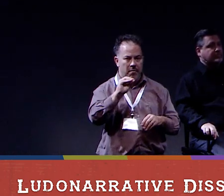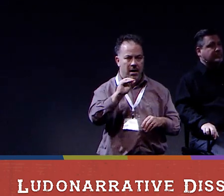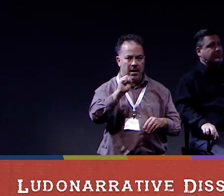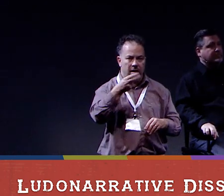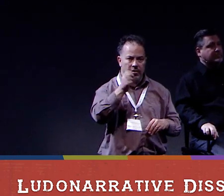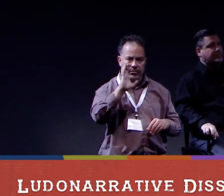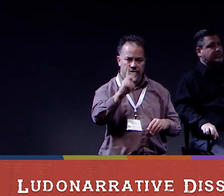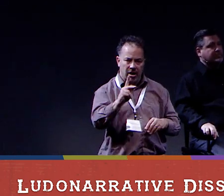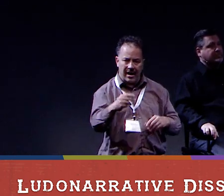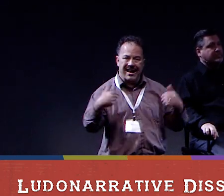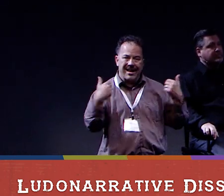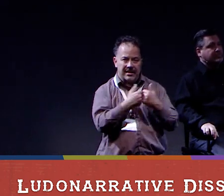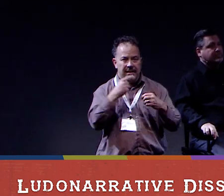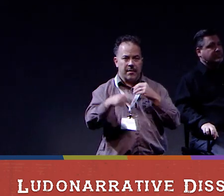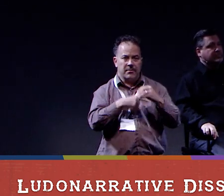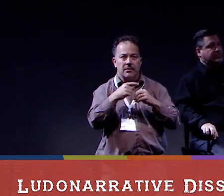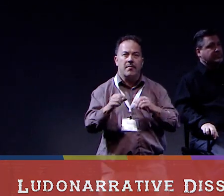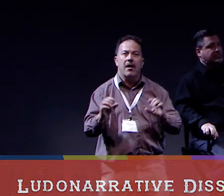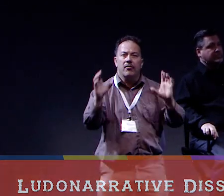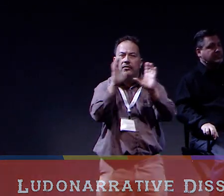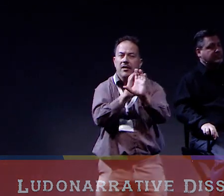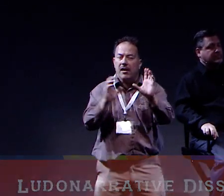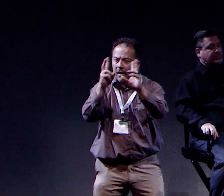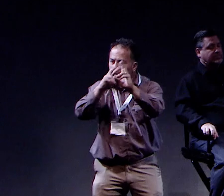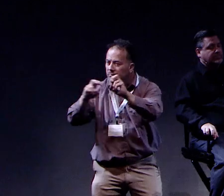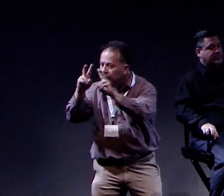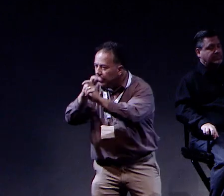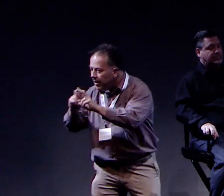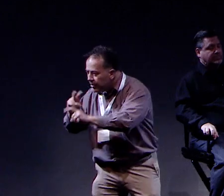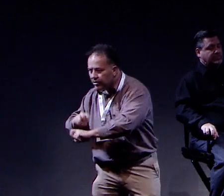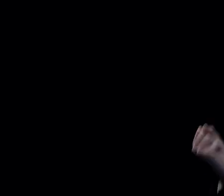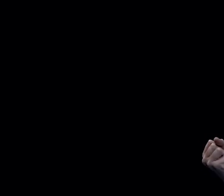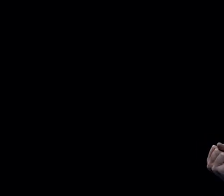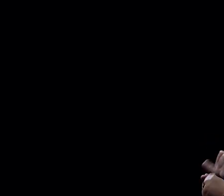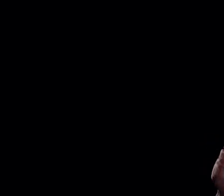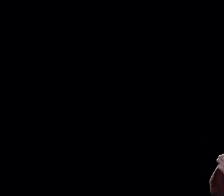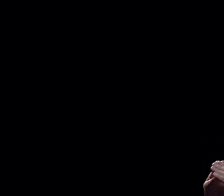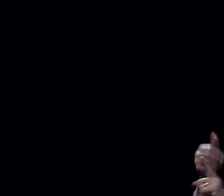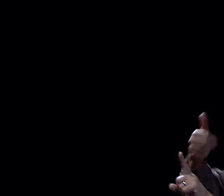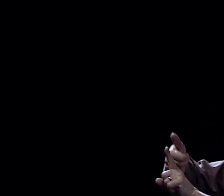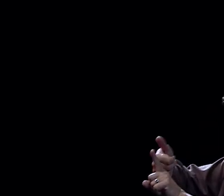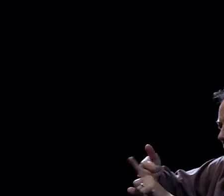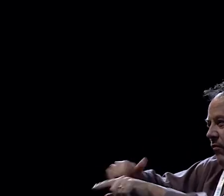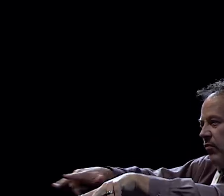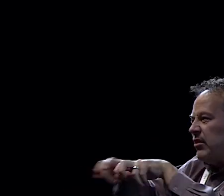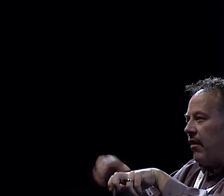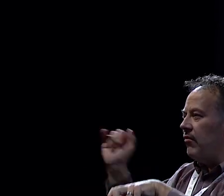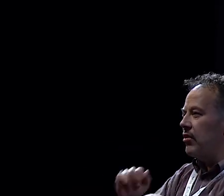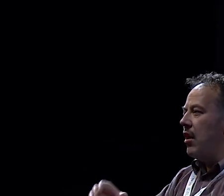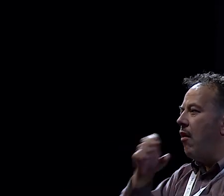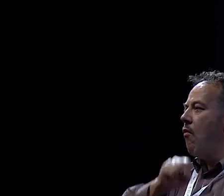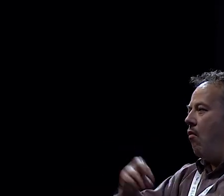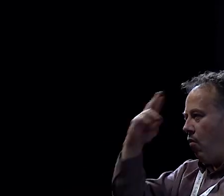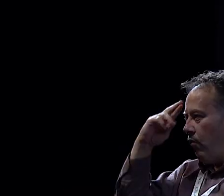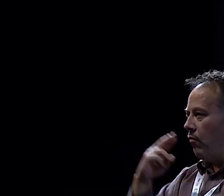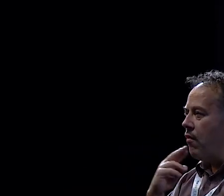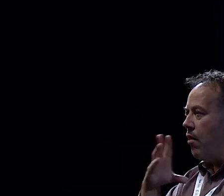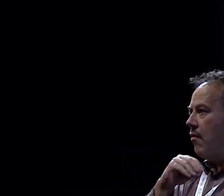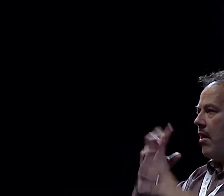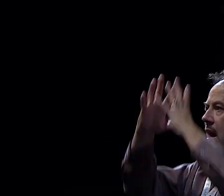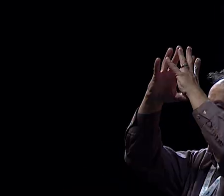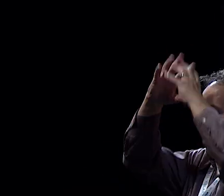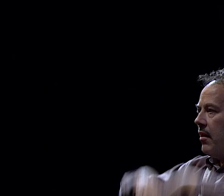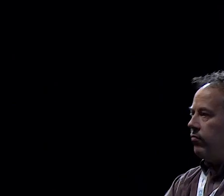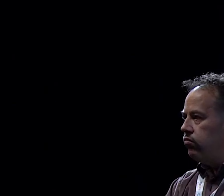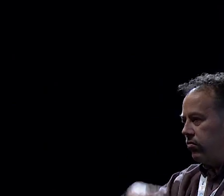it's the game is about this exploration of the city that was selfish, like ancient Rome or Atlantis, and it fell because of